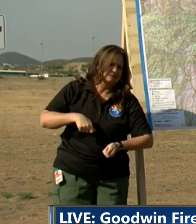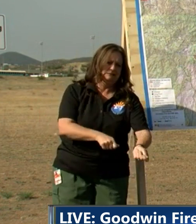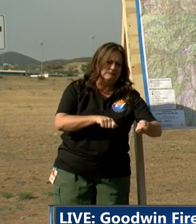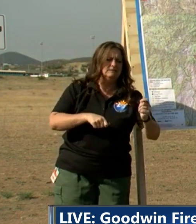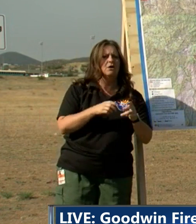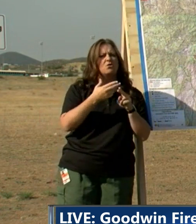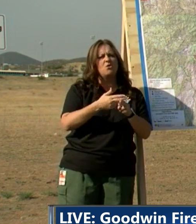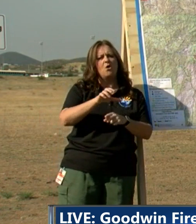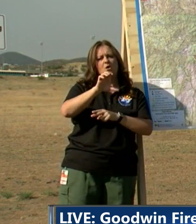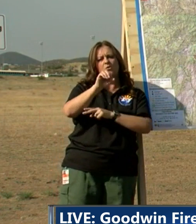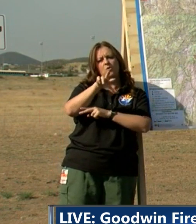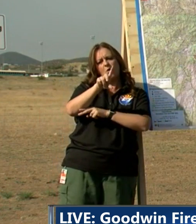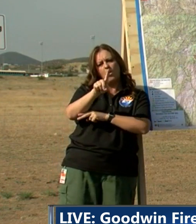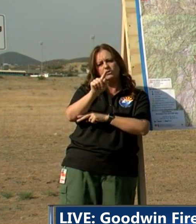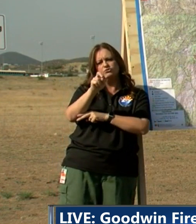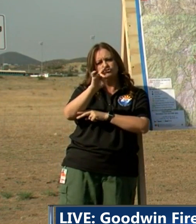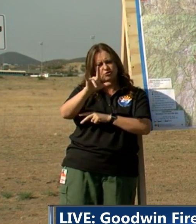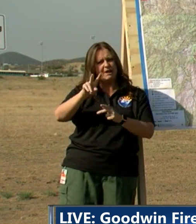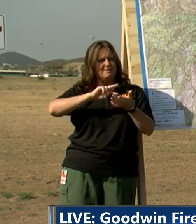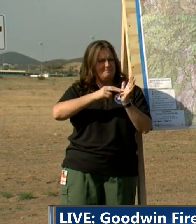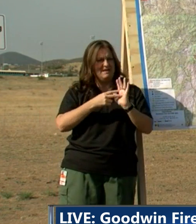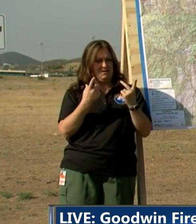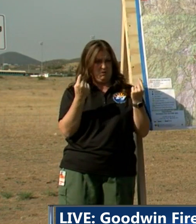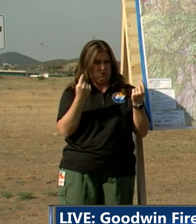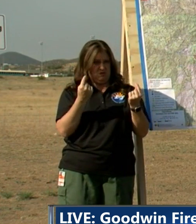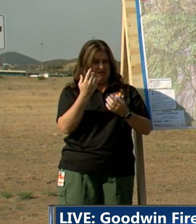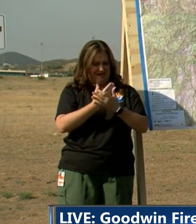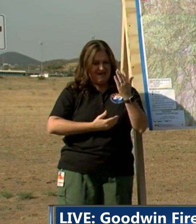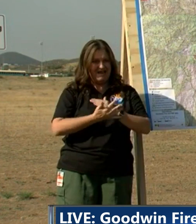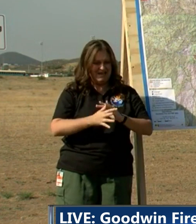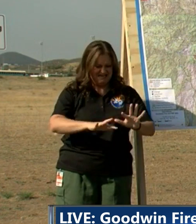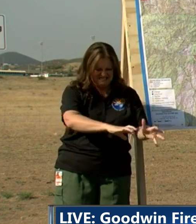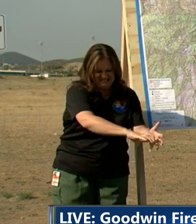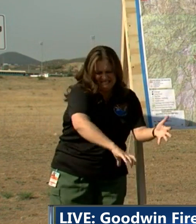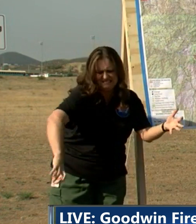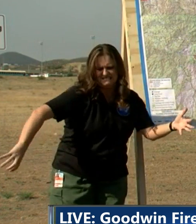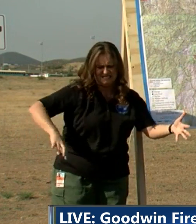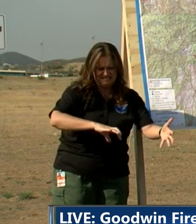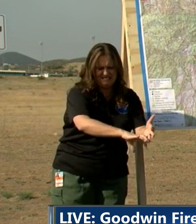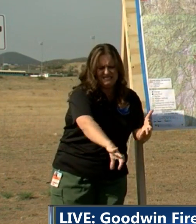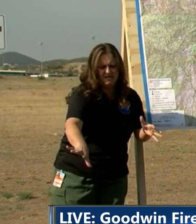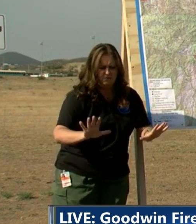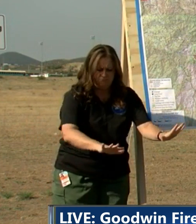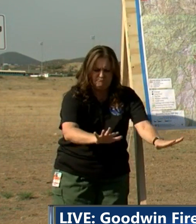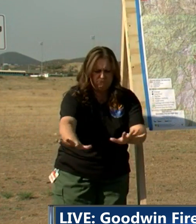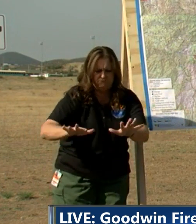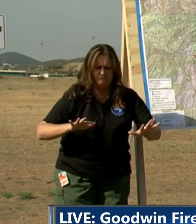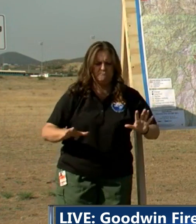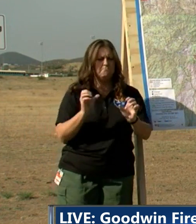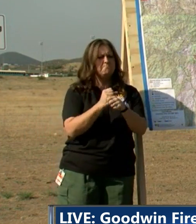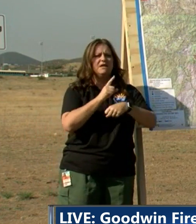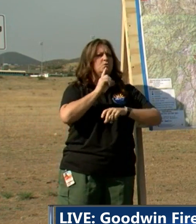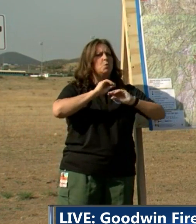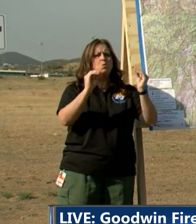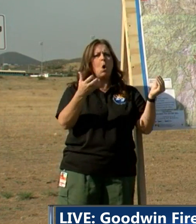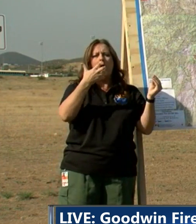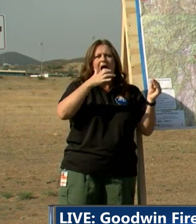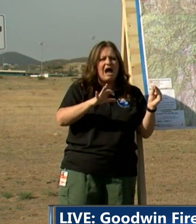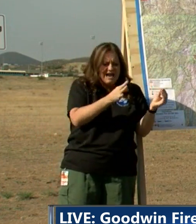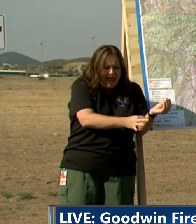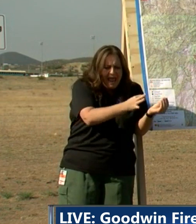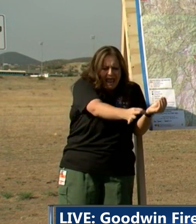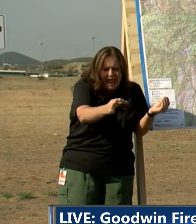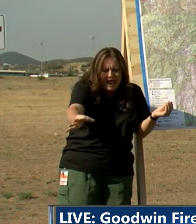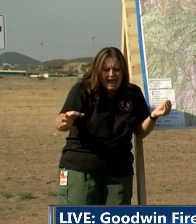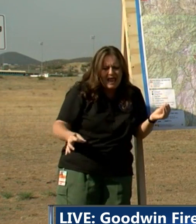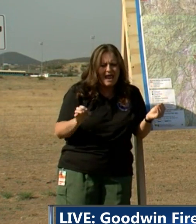by cold trailing is they're able to actually get their hands on the ground and make sure that there's no hot embers there. They got all the way around that yesterday, and